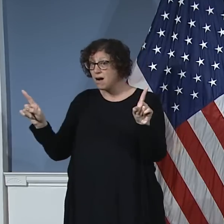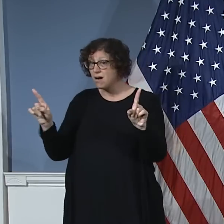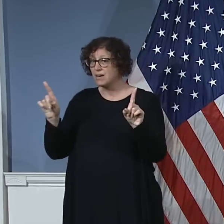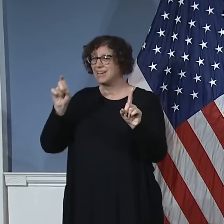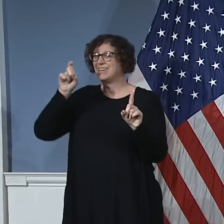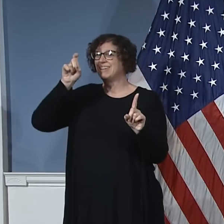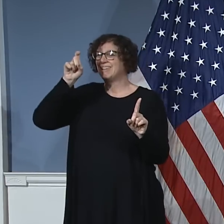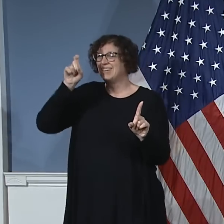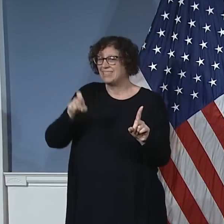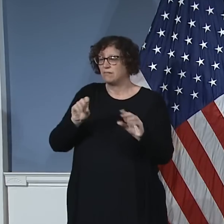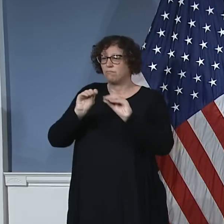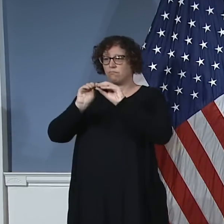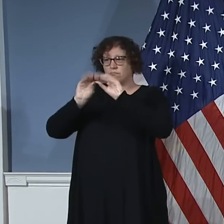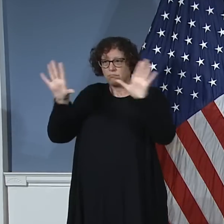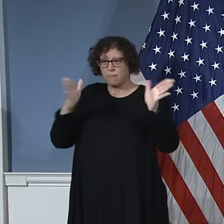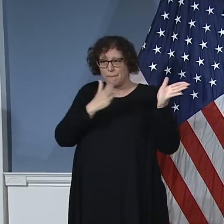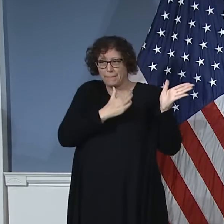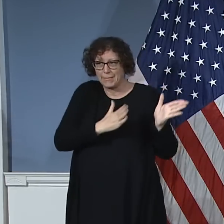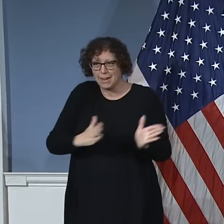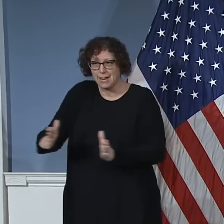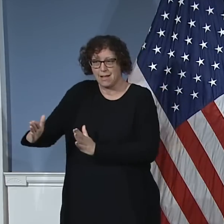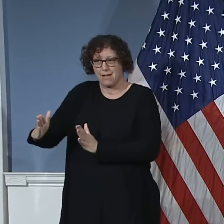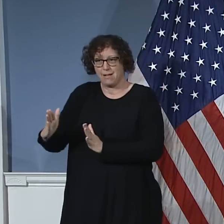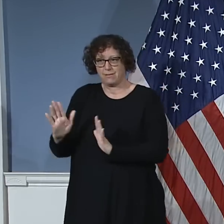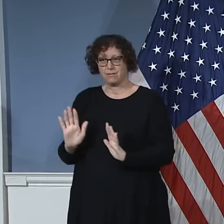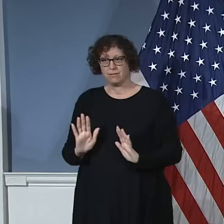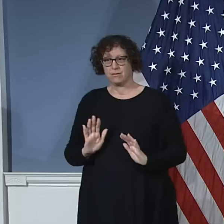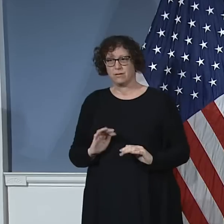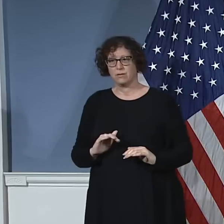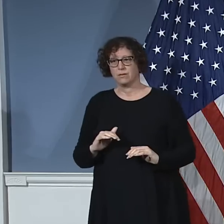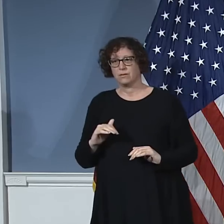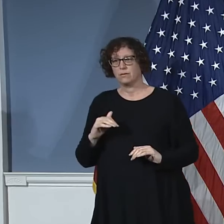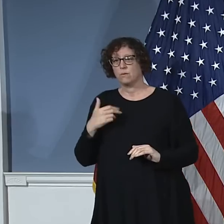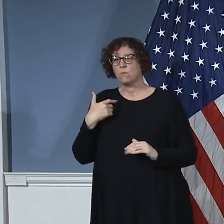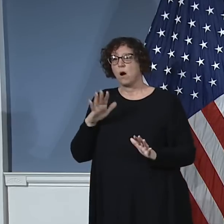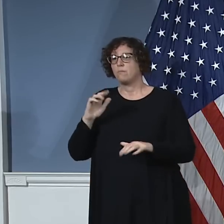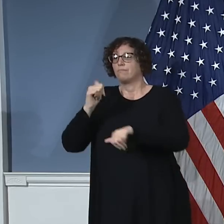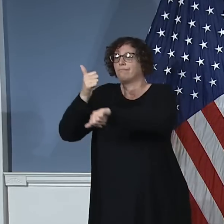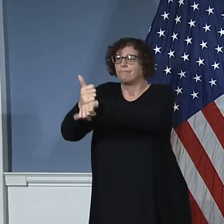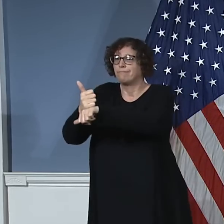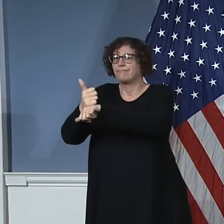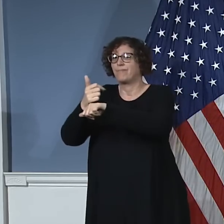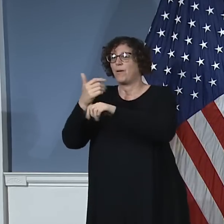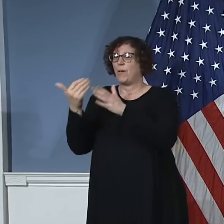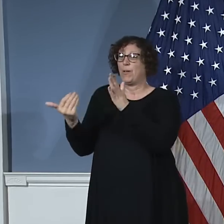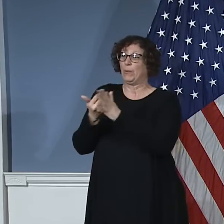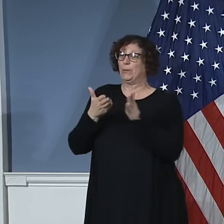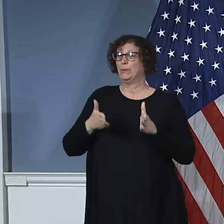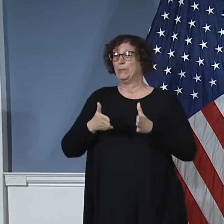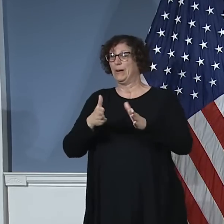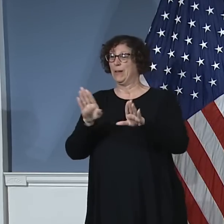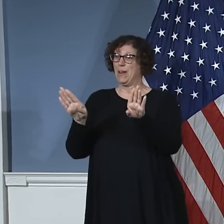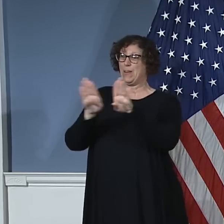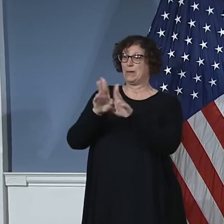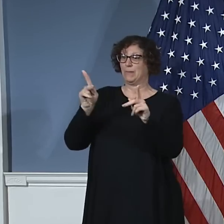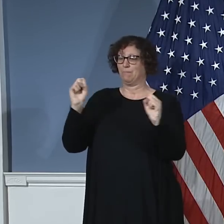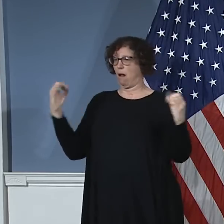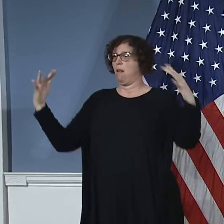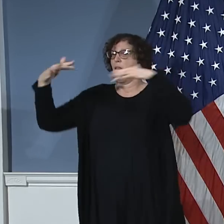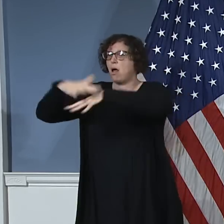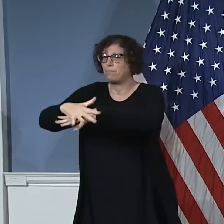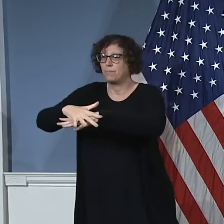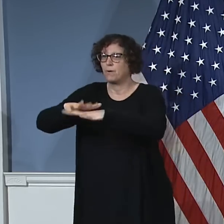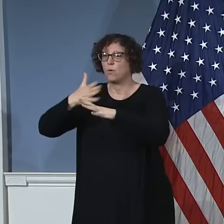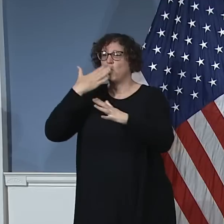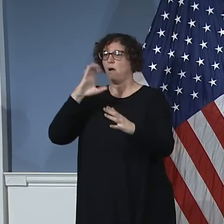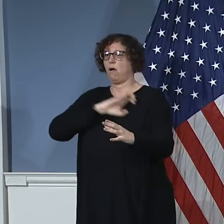new places for people to congregate with no enforcement. That would be absolutely contradictory to the state order. So one